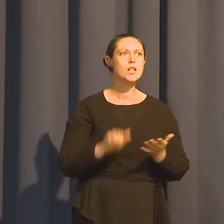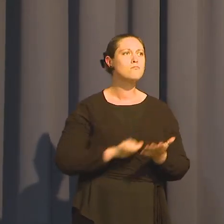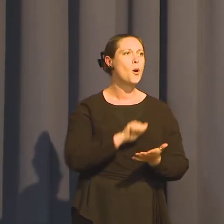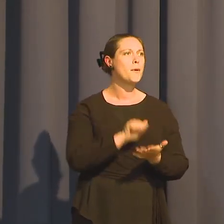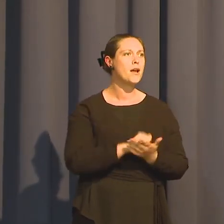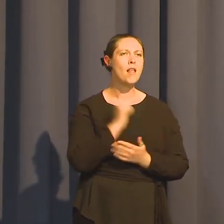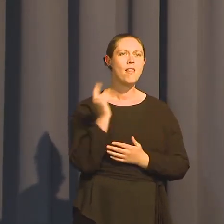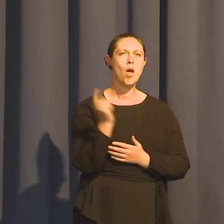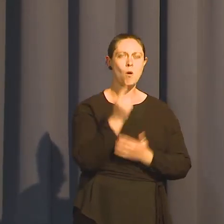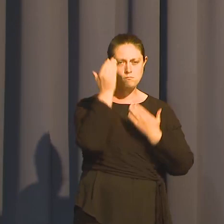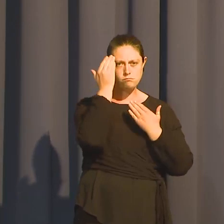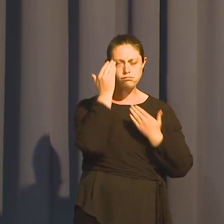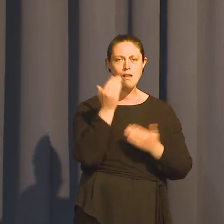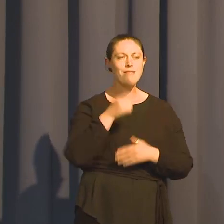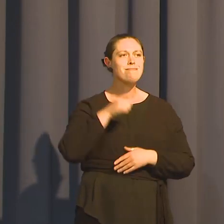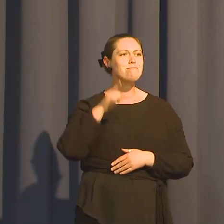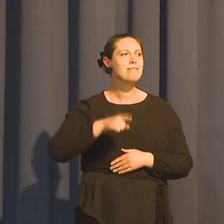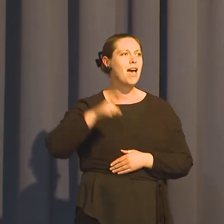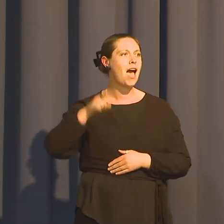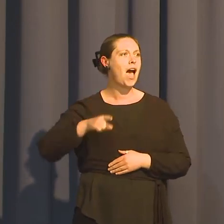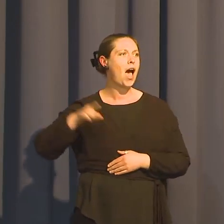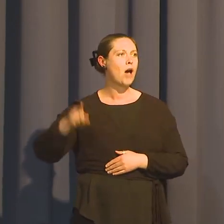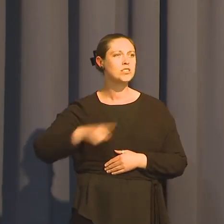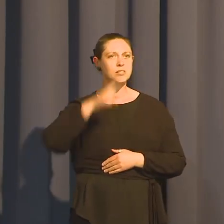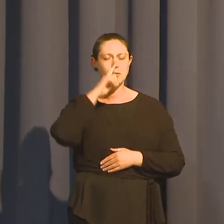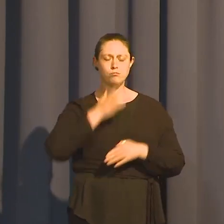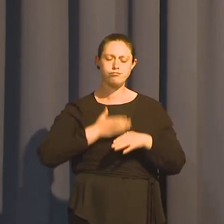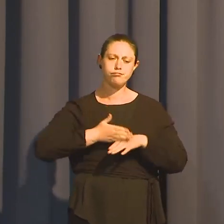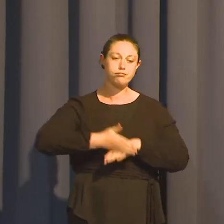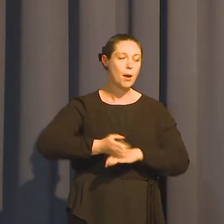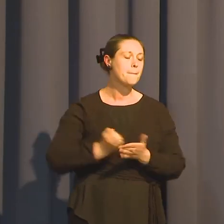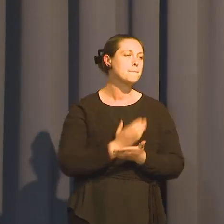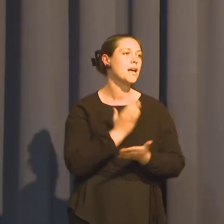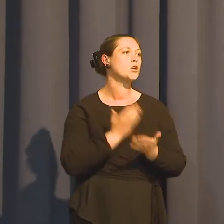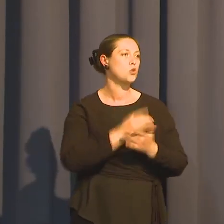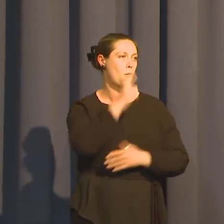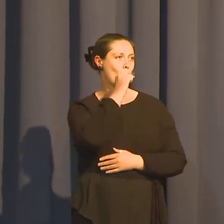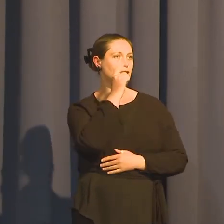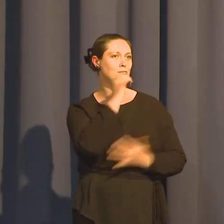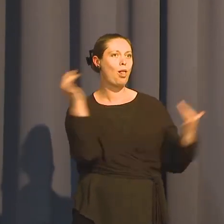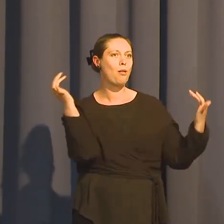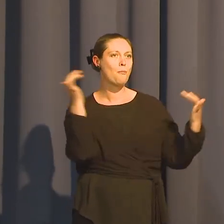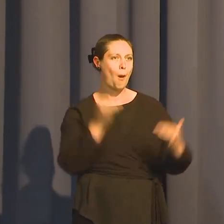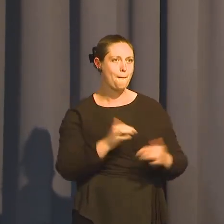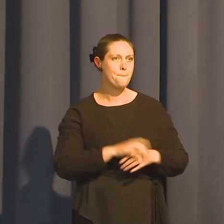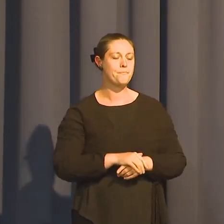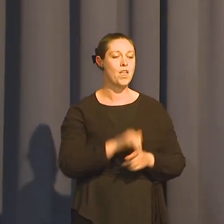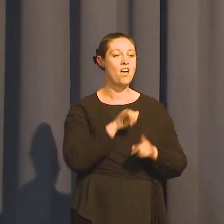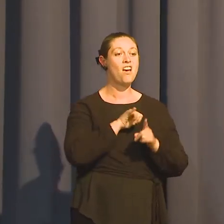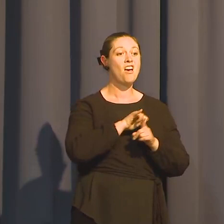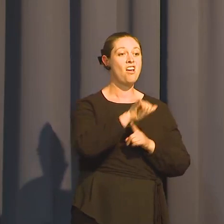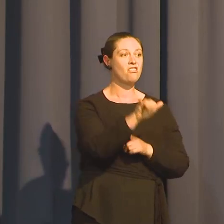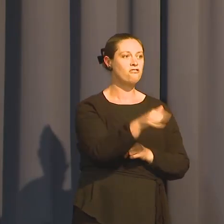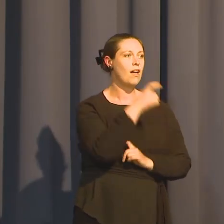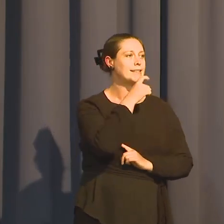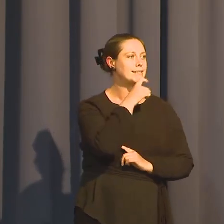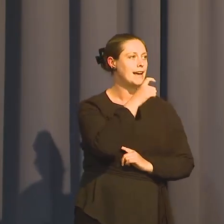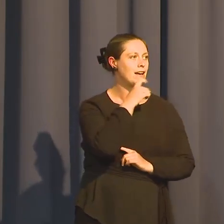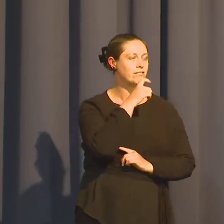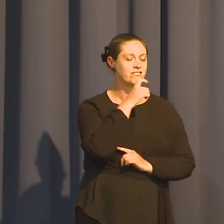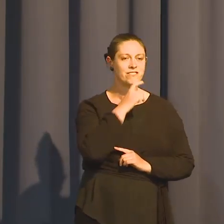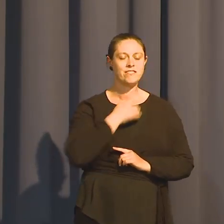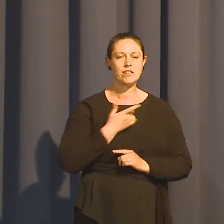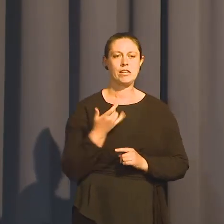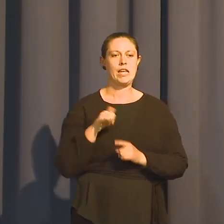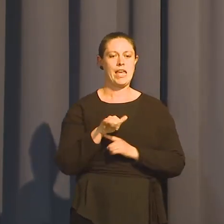to recognise the thousands of unsung people who make this possible. We have the flight crews on the aircraft, the ground staff